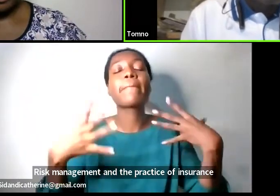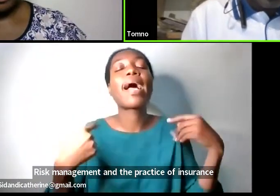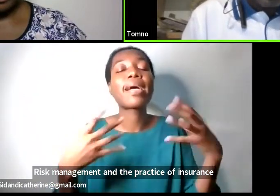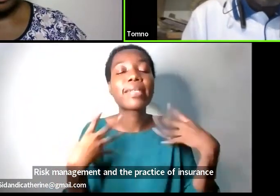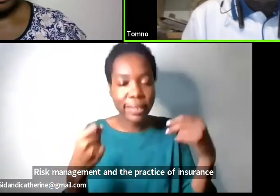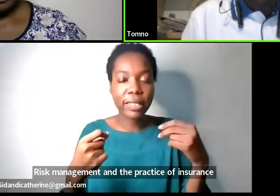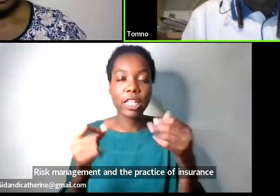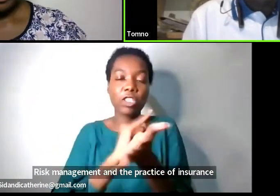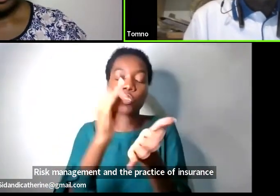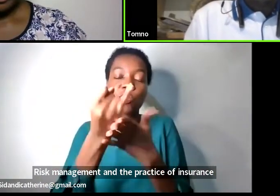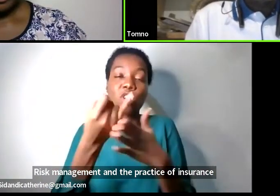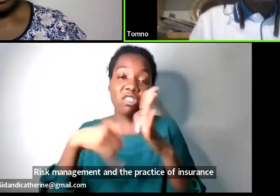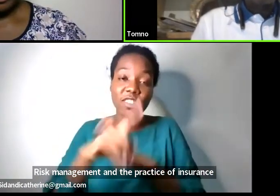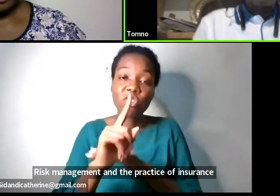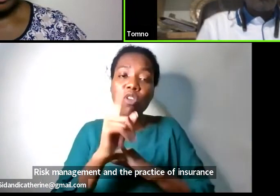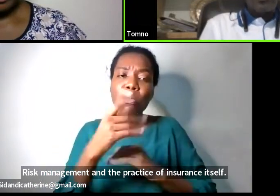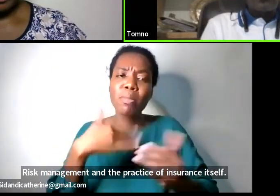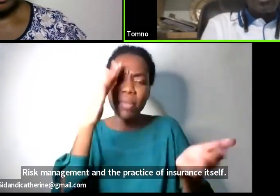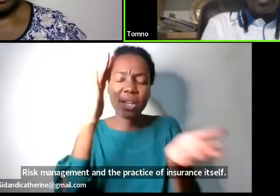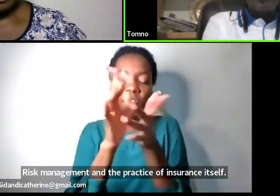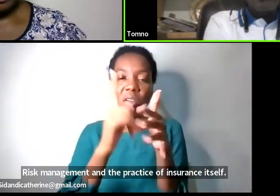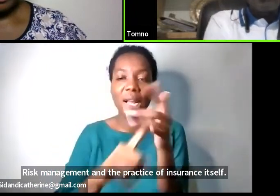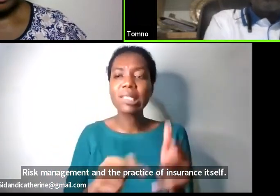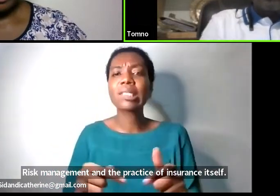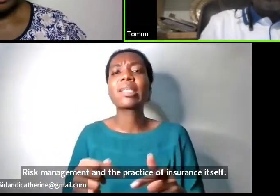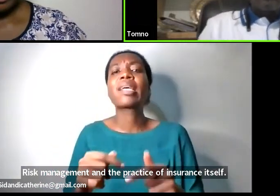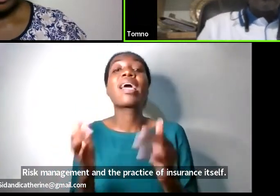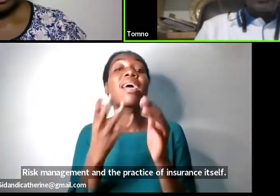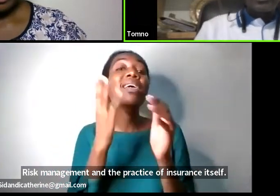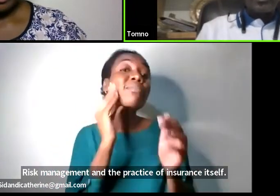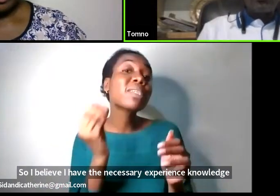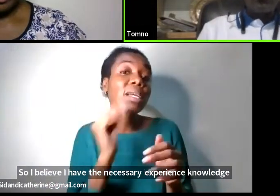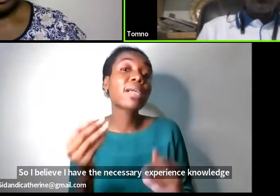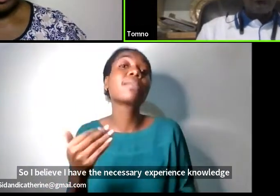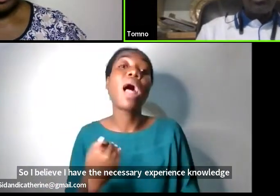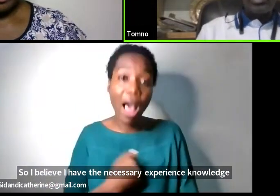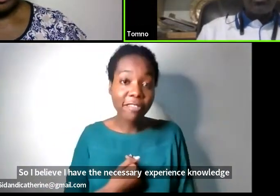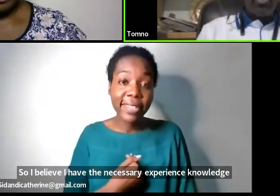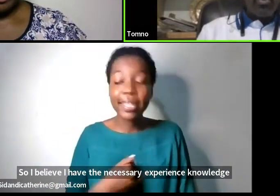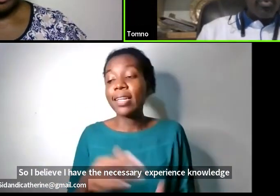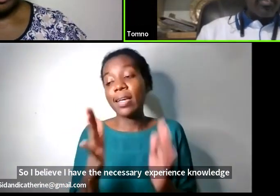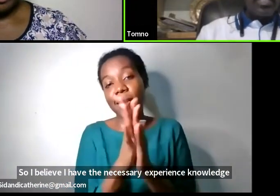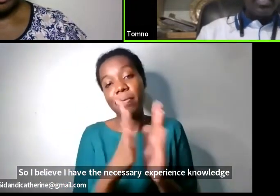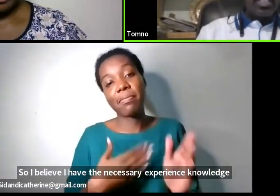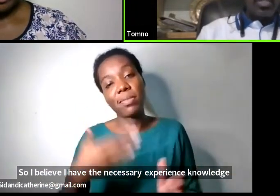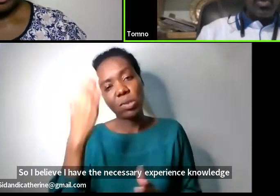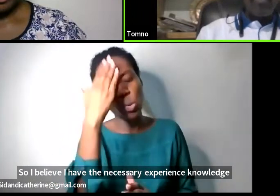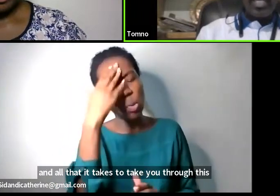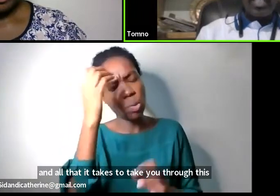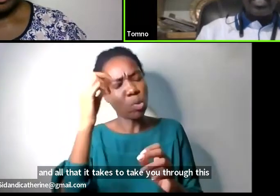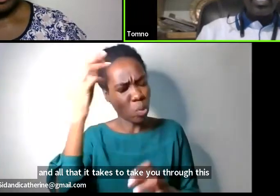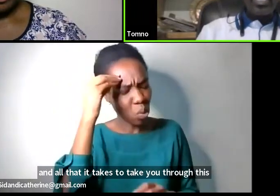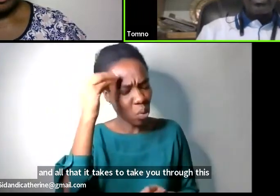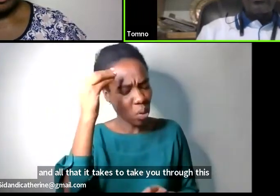believe I have the necessary experience, knowledge, and all that it takes to take you through this session